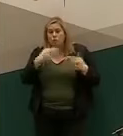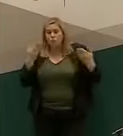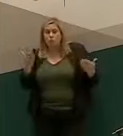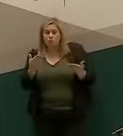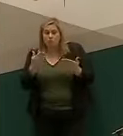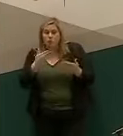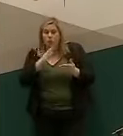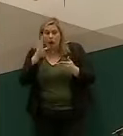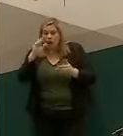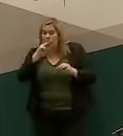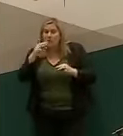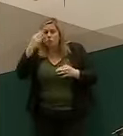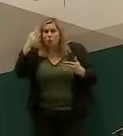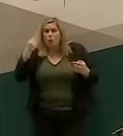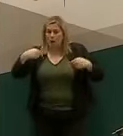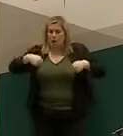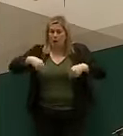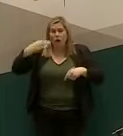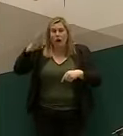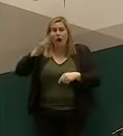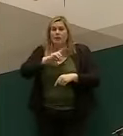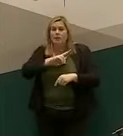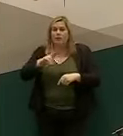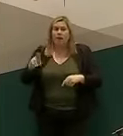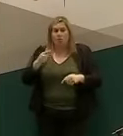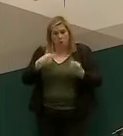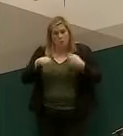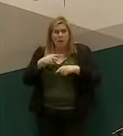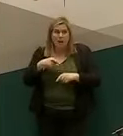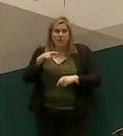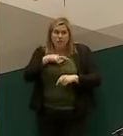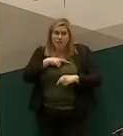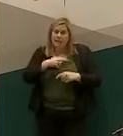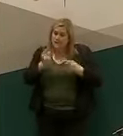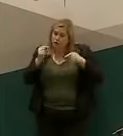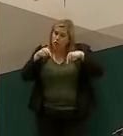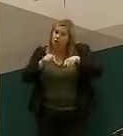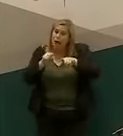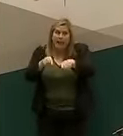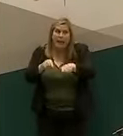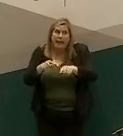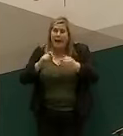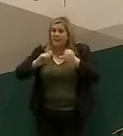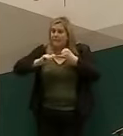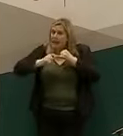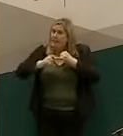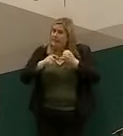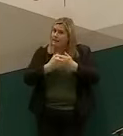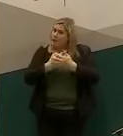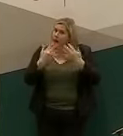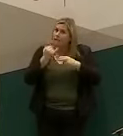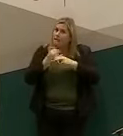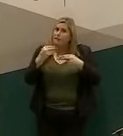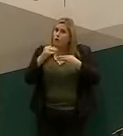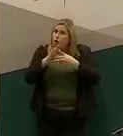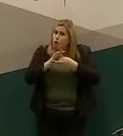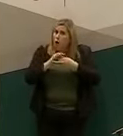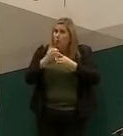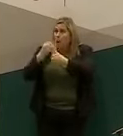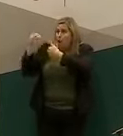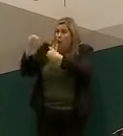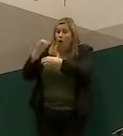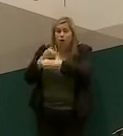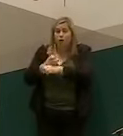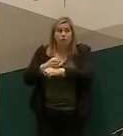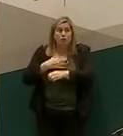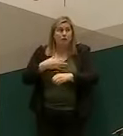we are not just taking this seriously, but we're actively tracking and testing in nursing home settings. In other countries, the numbers